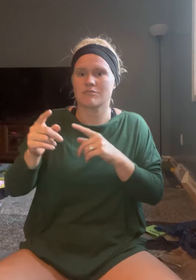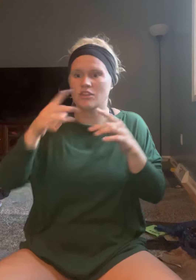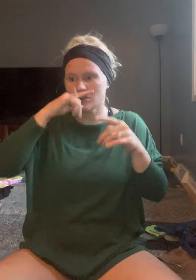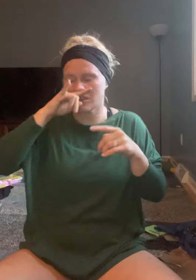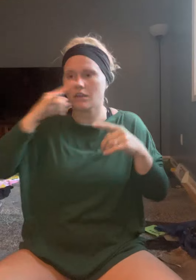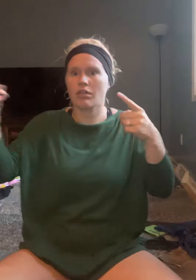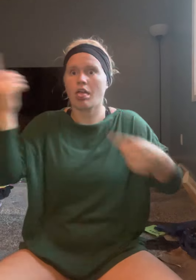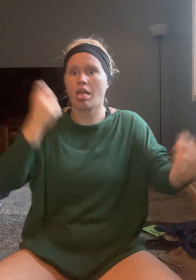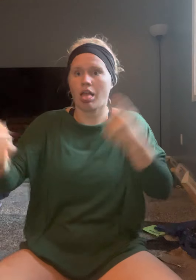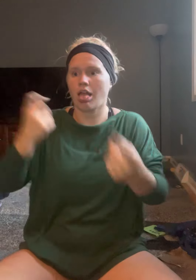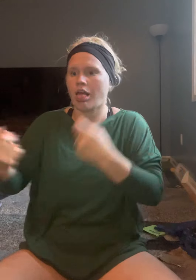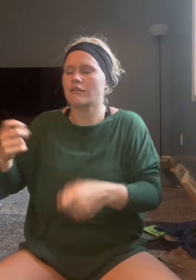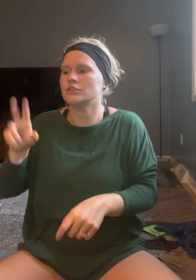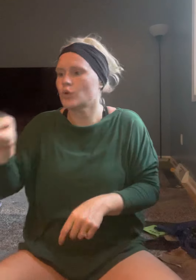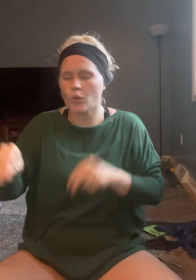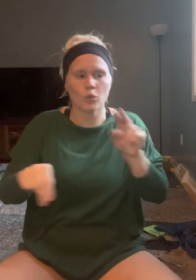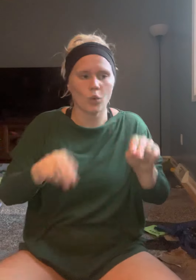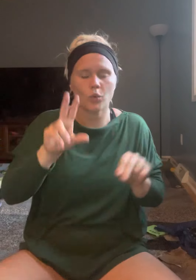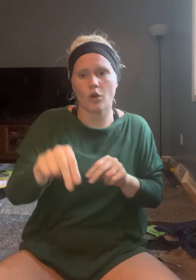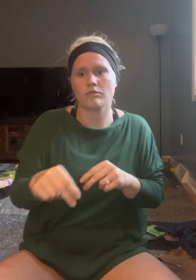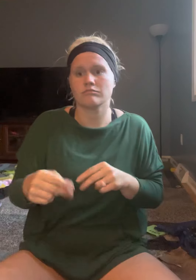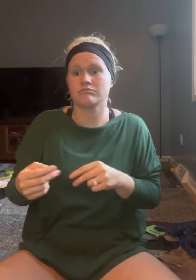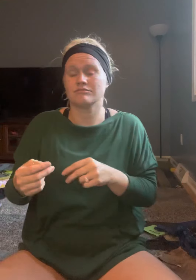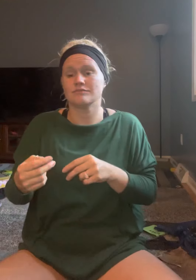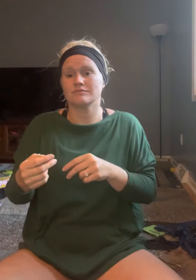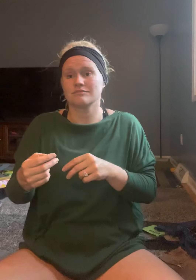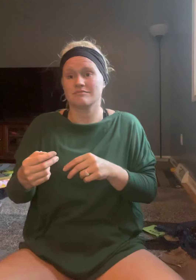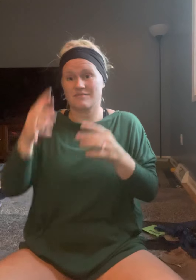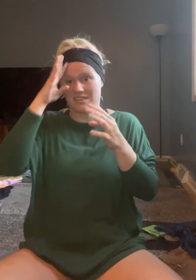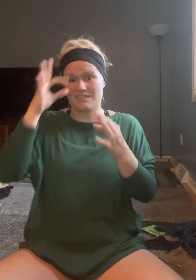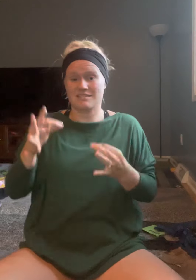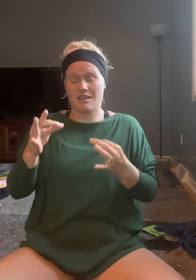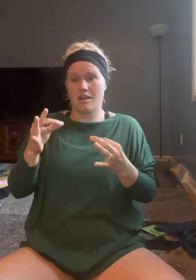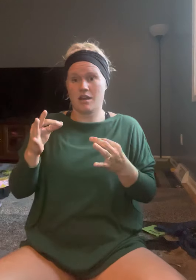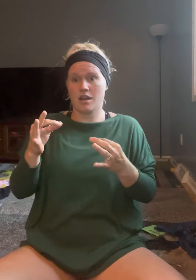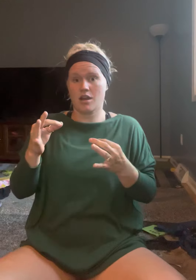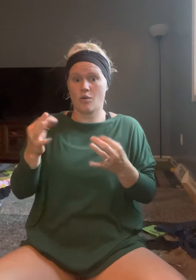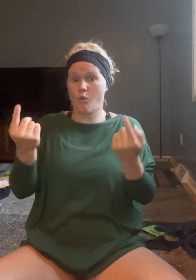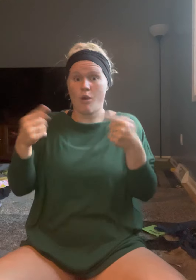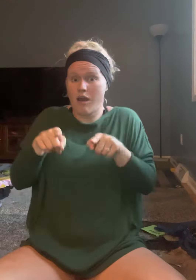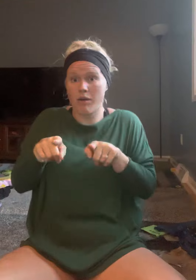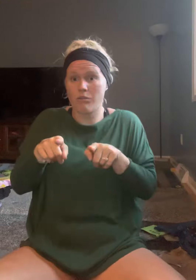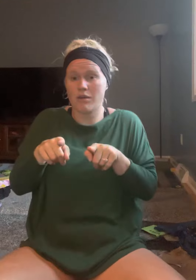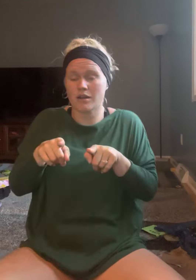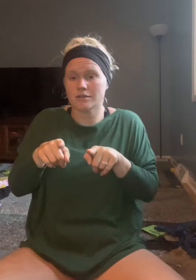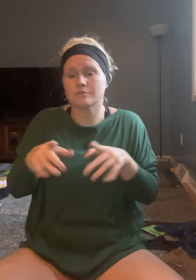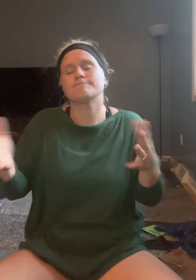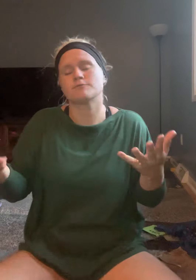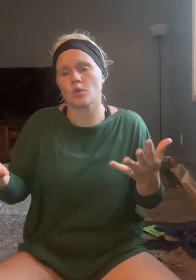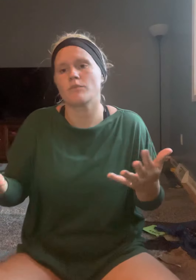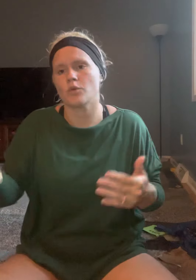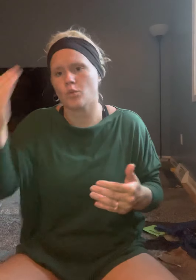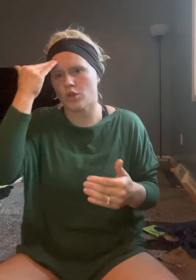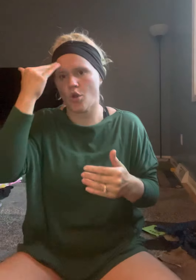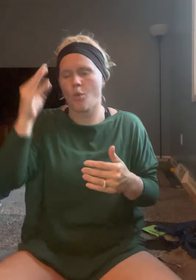with the reason why condensation takes place. Now, where we know that condensation is water collecting on the outside of a cup. What I want to know is